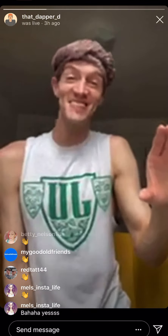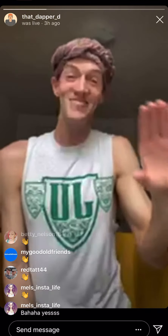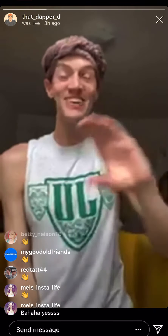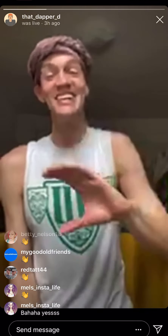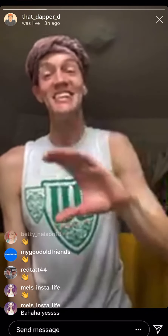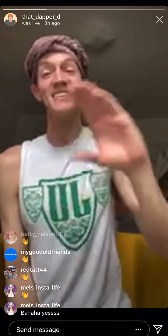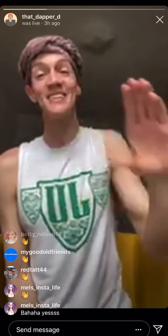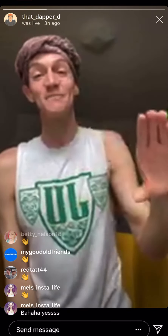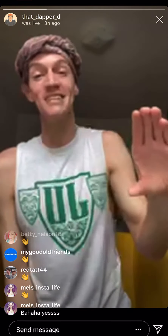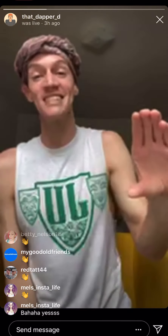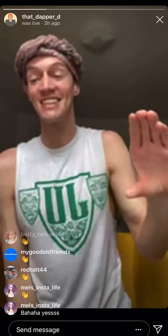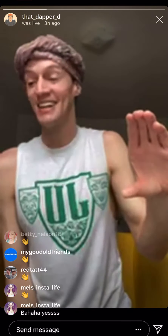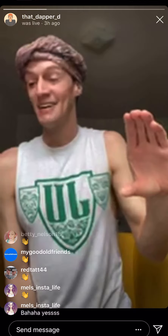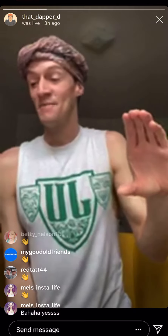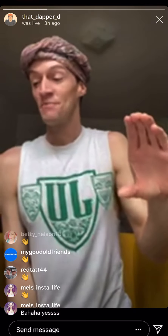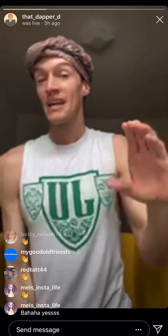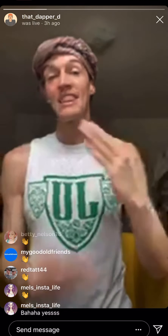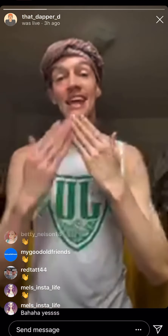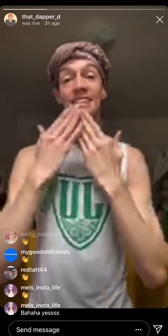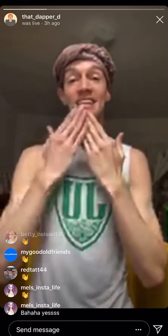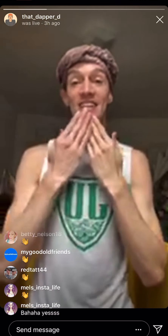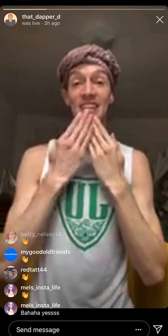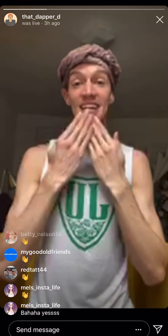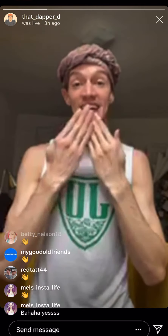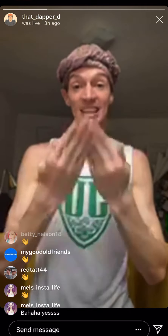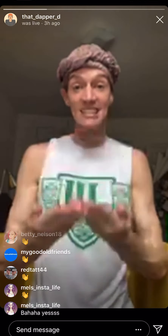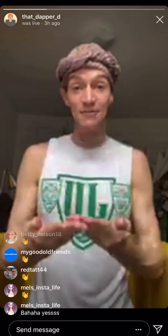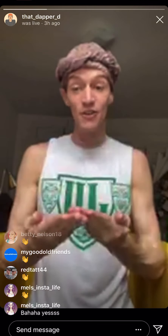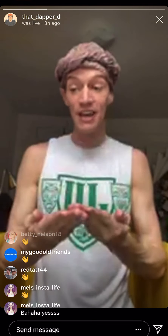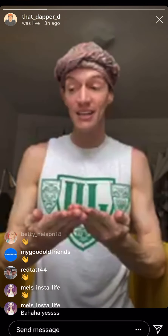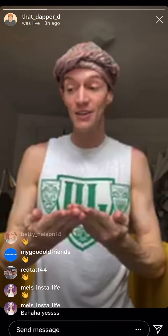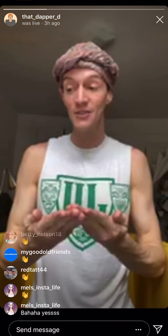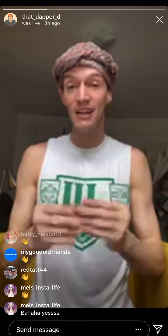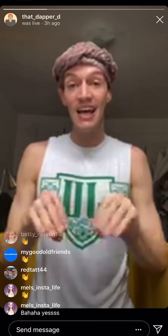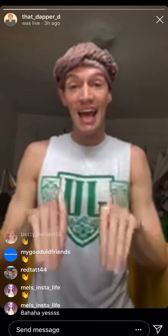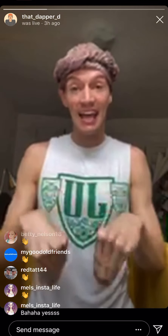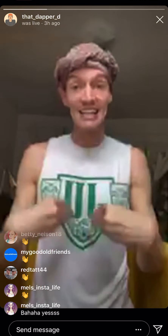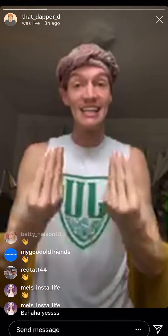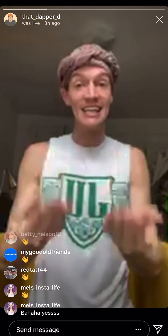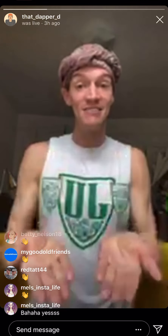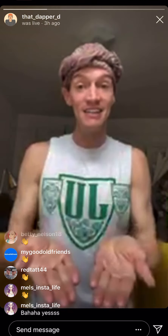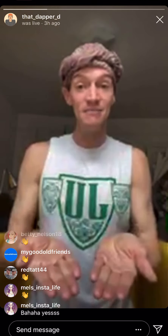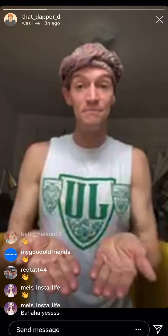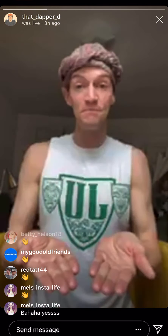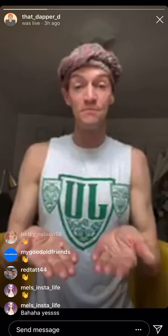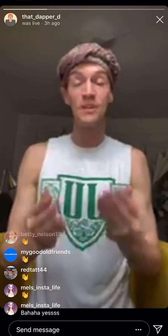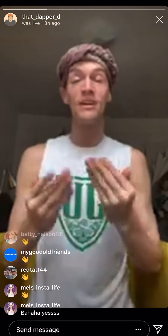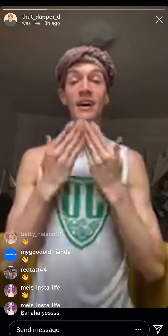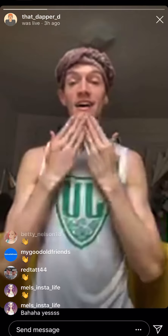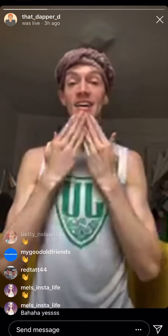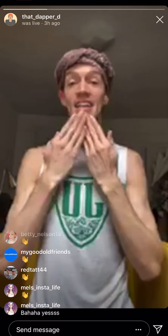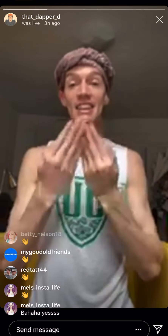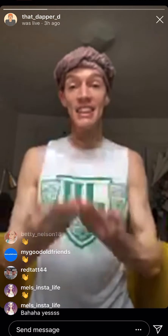fun christmas thanksgiving a sign for thank you and giving uh thanks